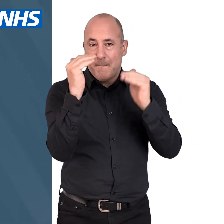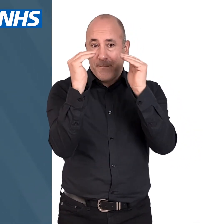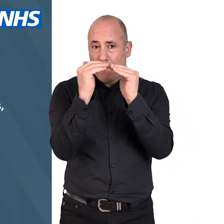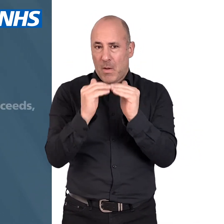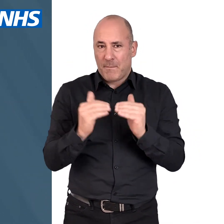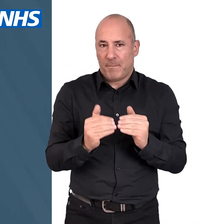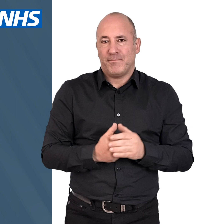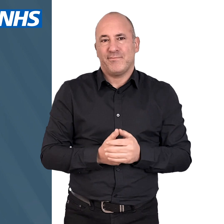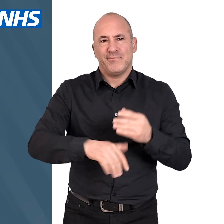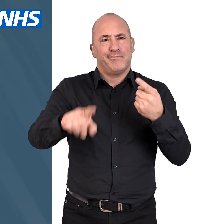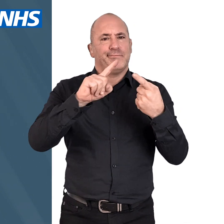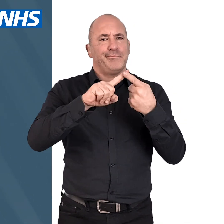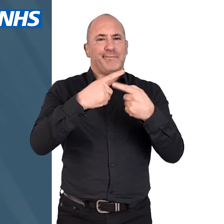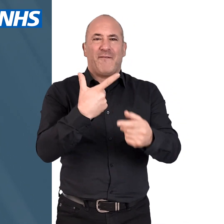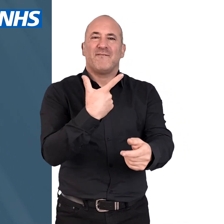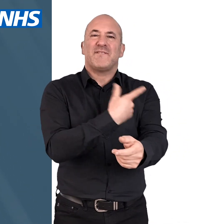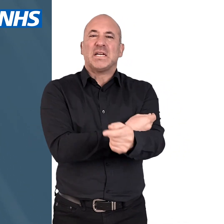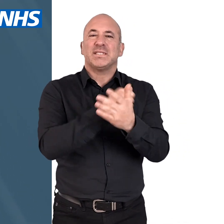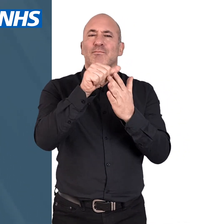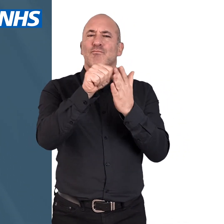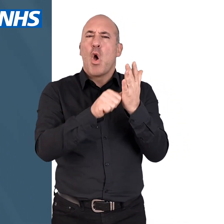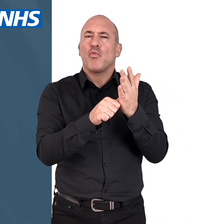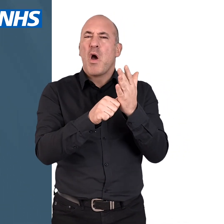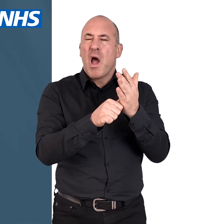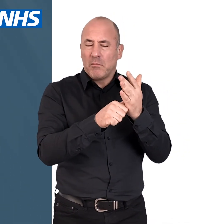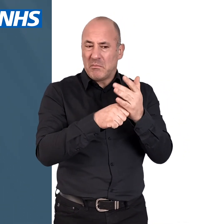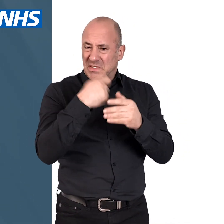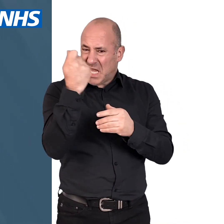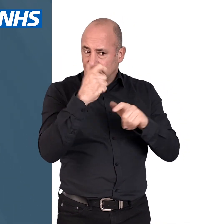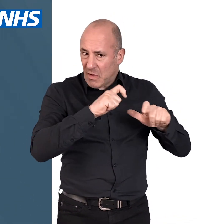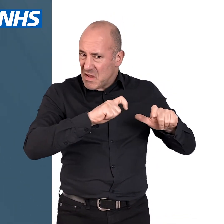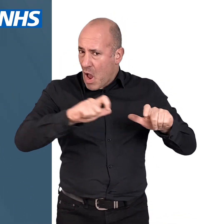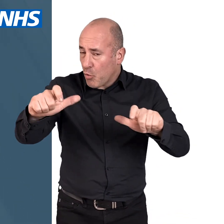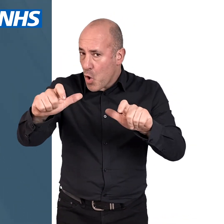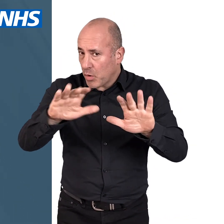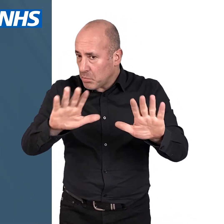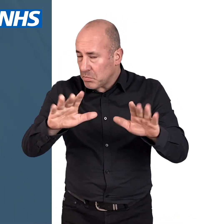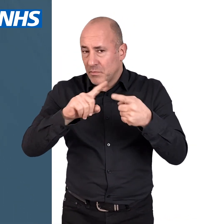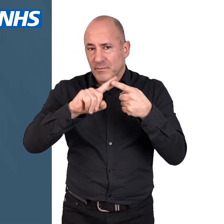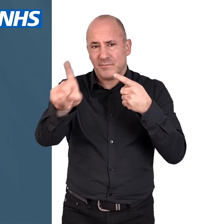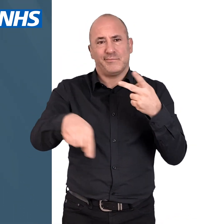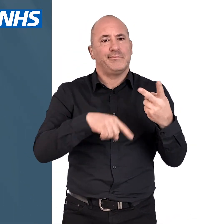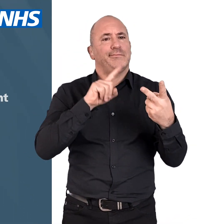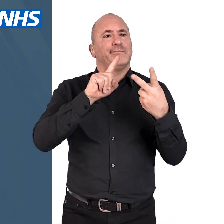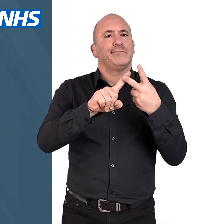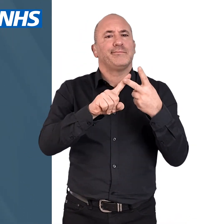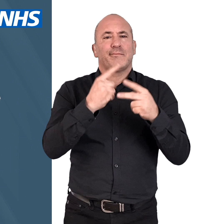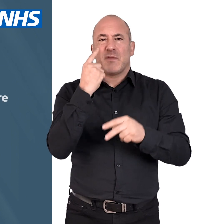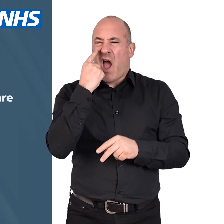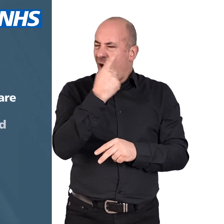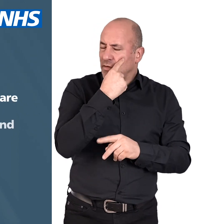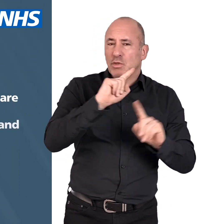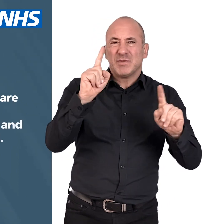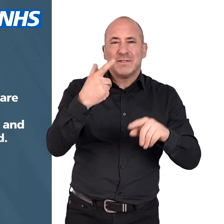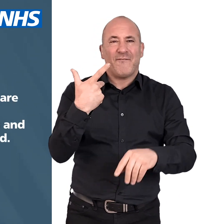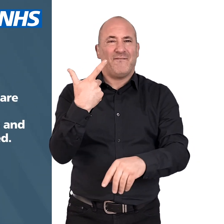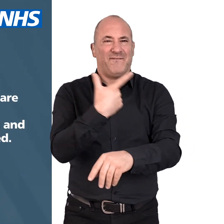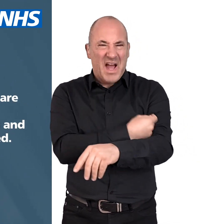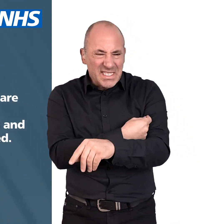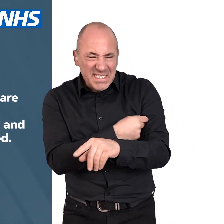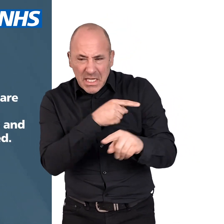met. 1. The vaccine deployment program continues successfully.